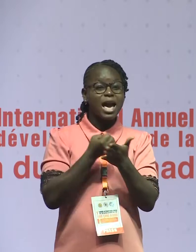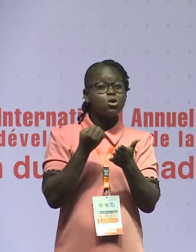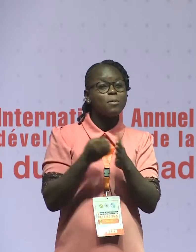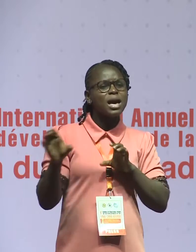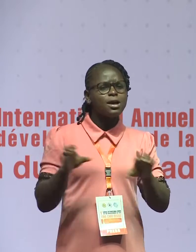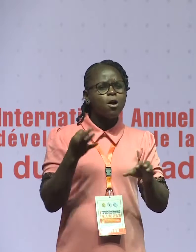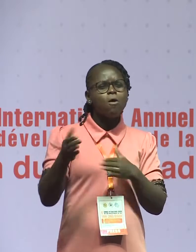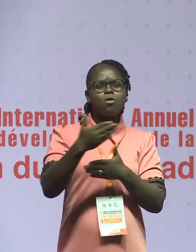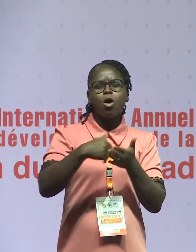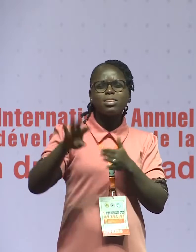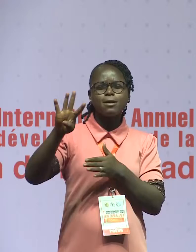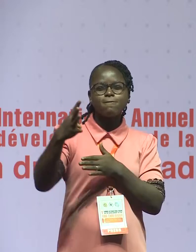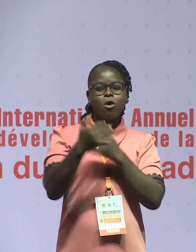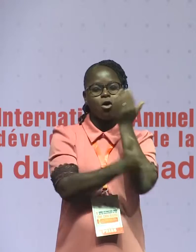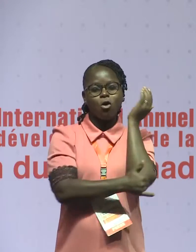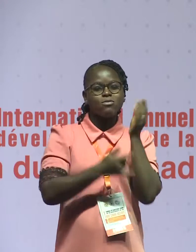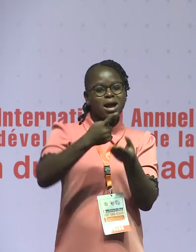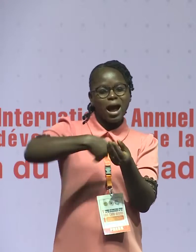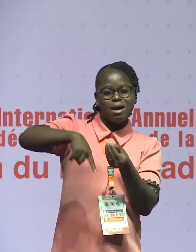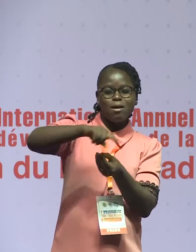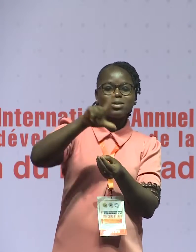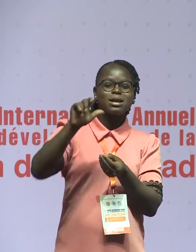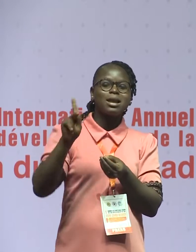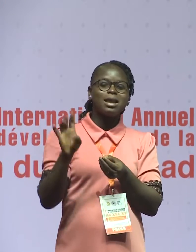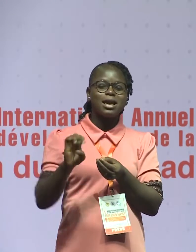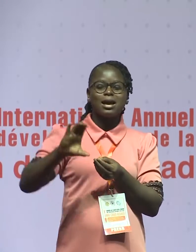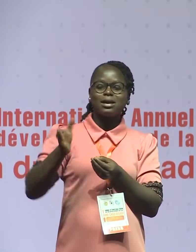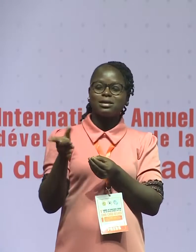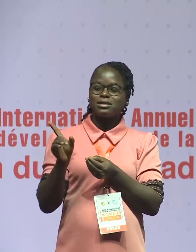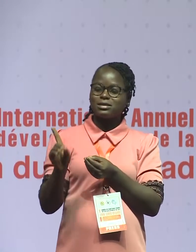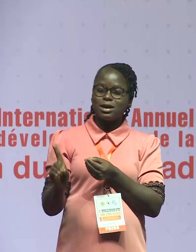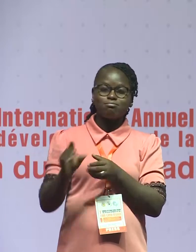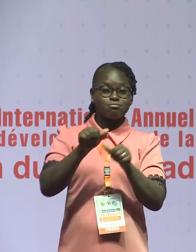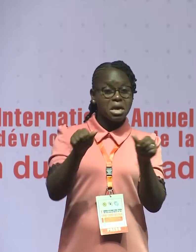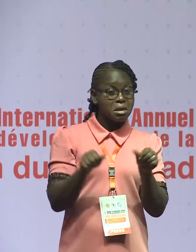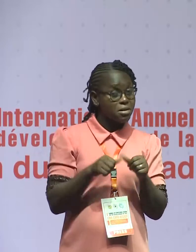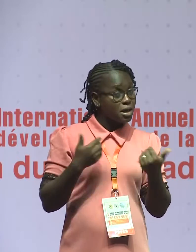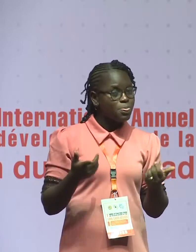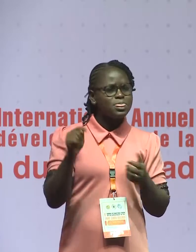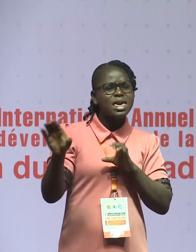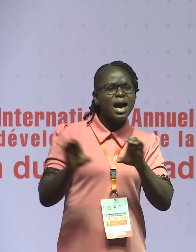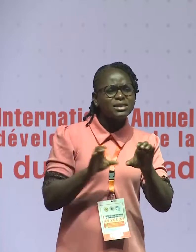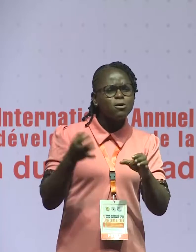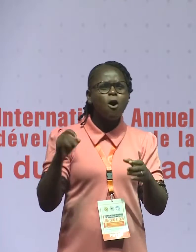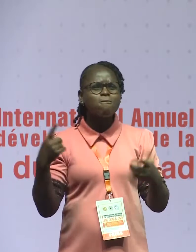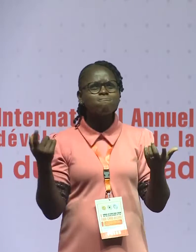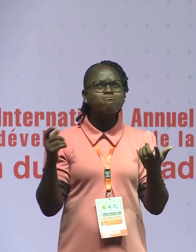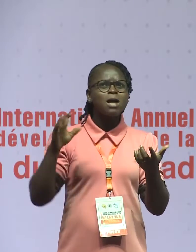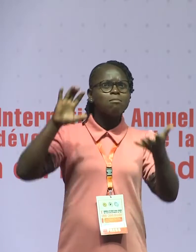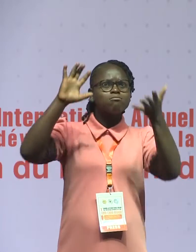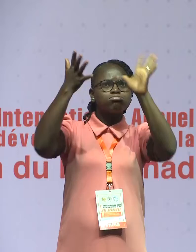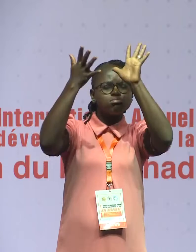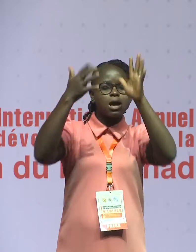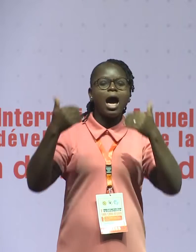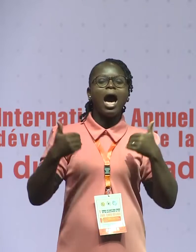of all the four countries around the Lake Chad area. Furthermore, the activities of insurgents has